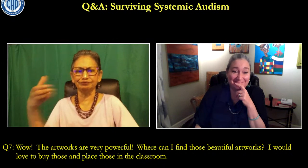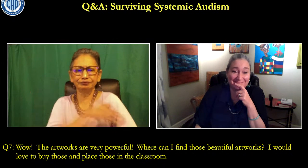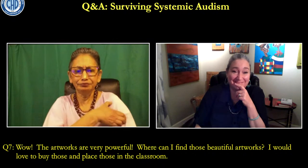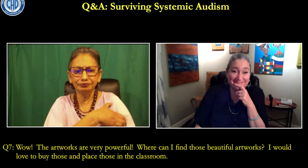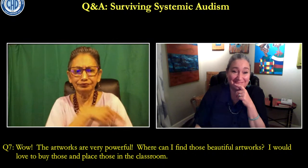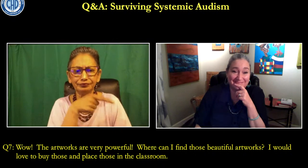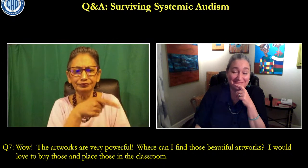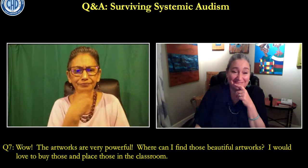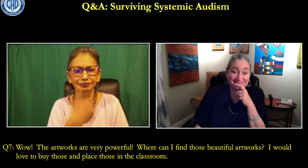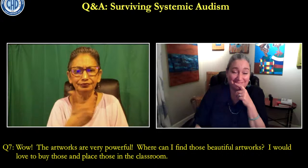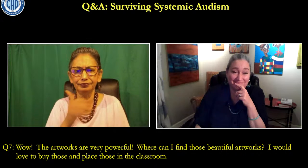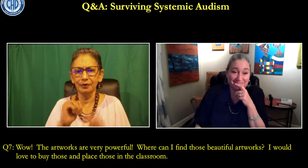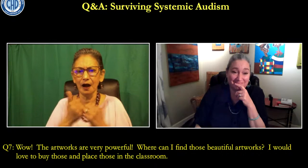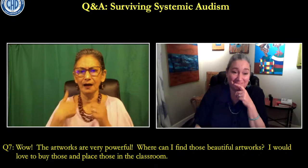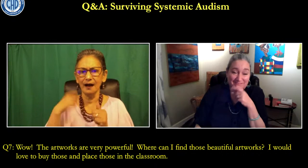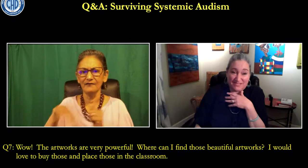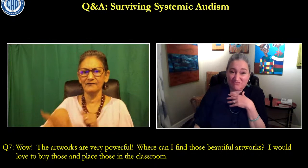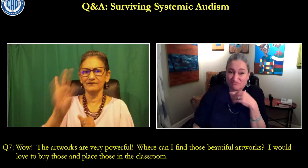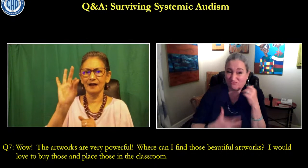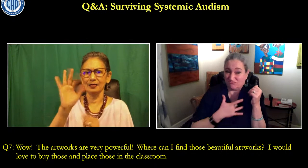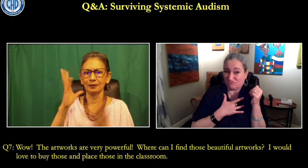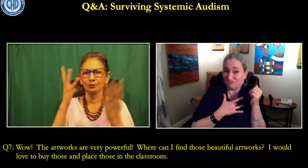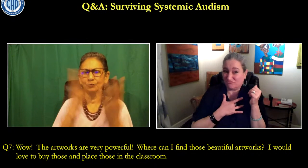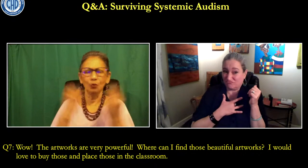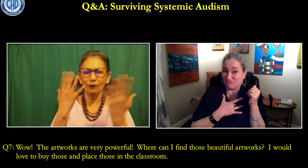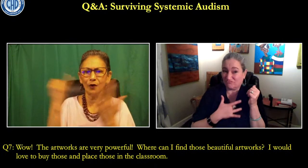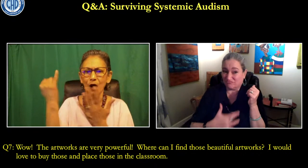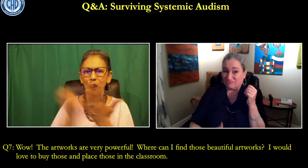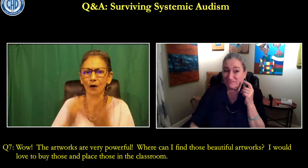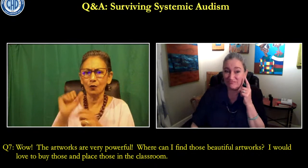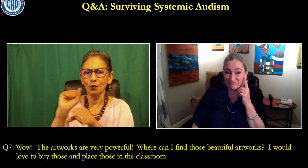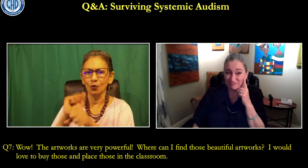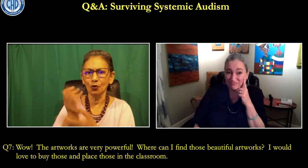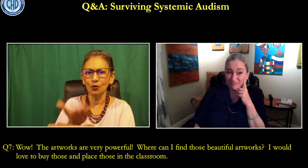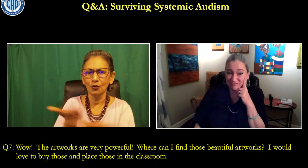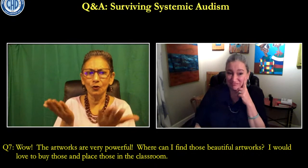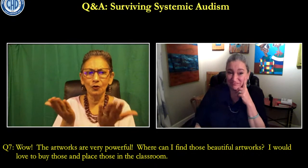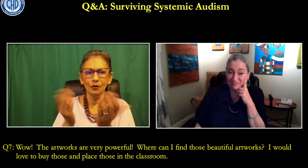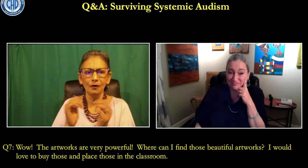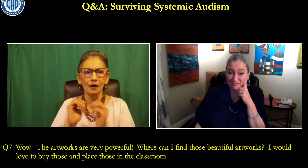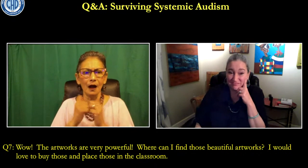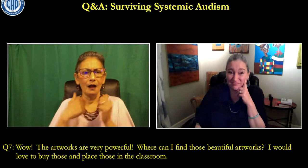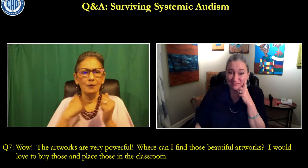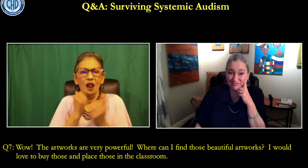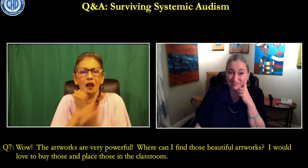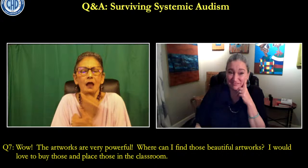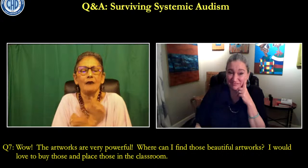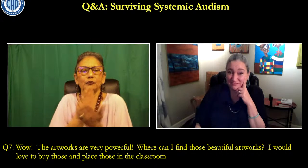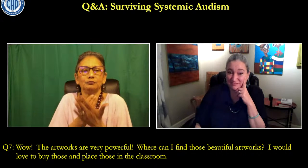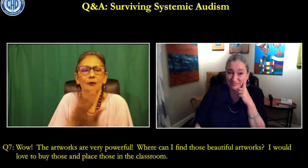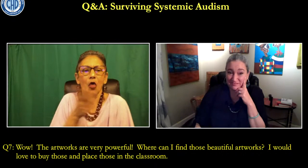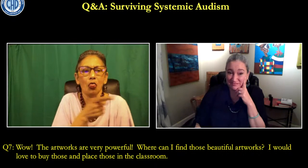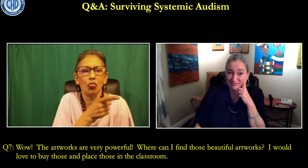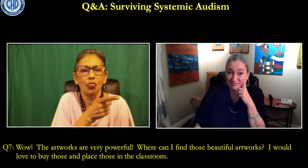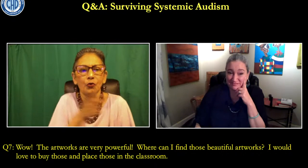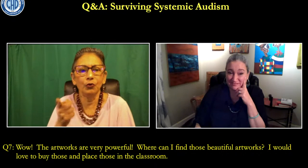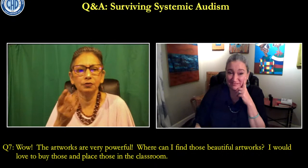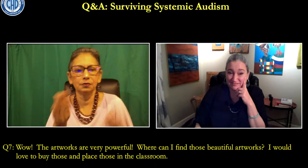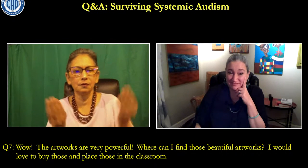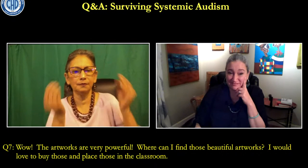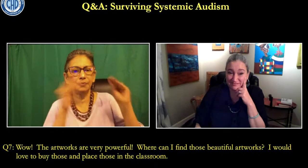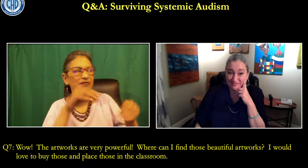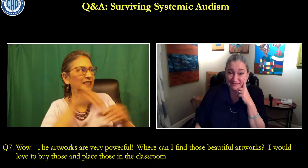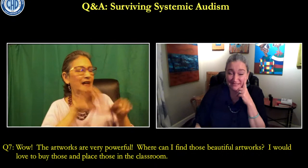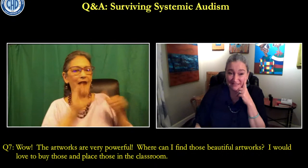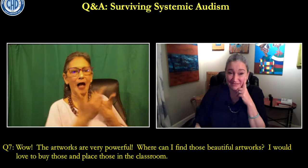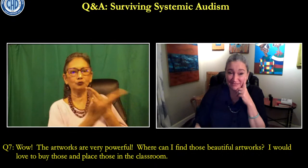Wow, the artwork is so powerful. Where can I find the beautiful art? I would